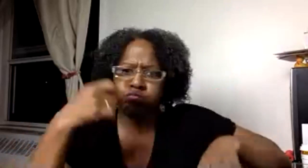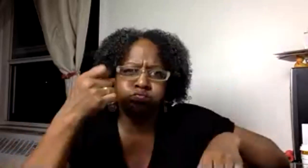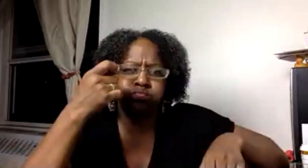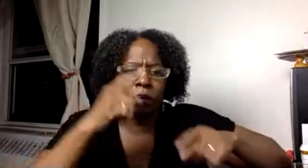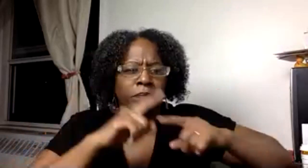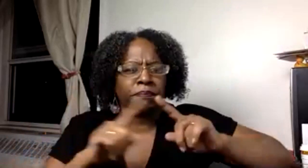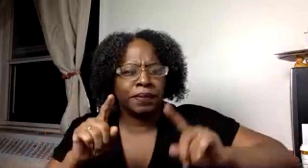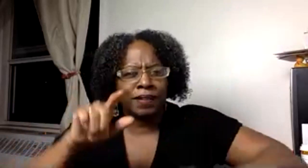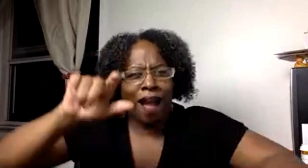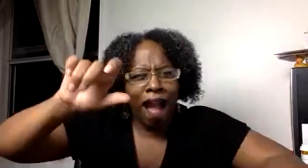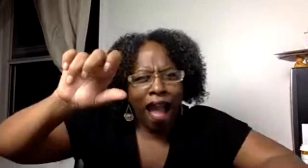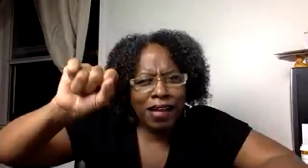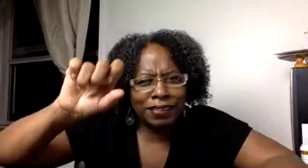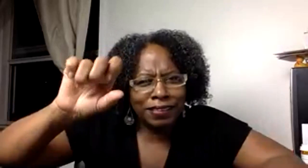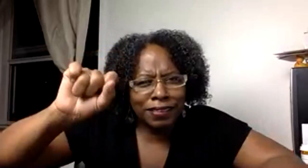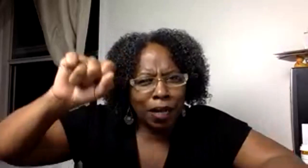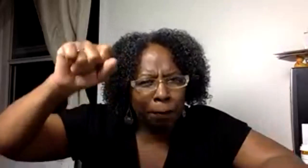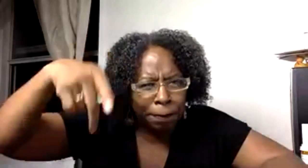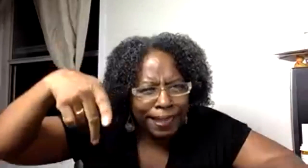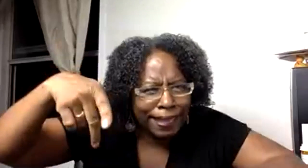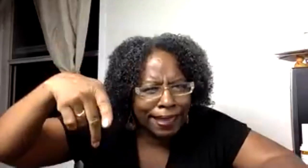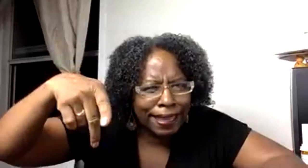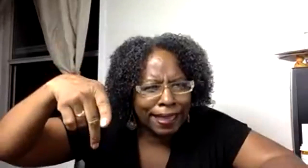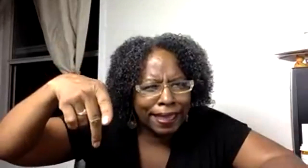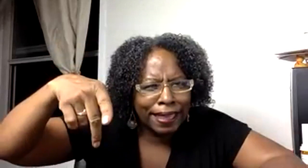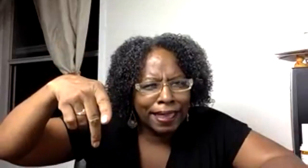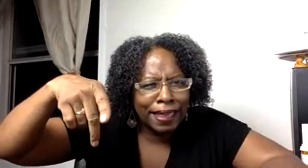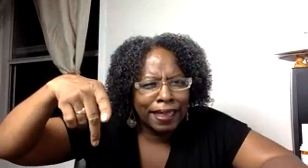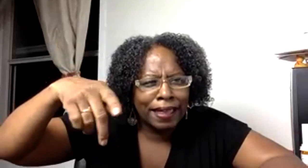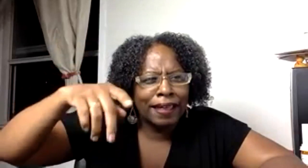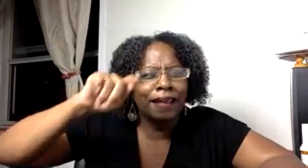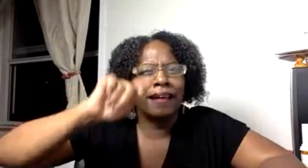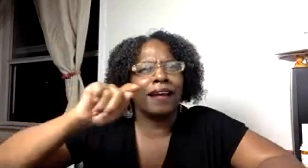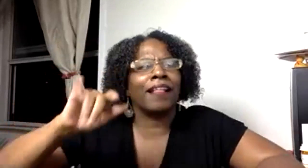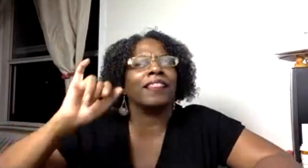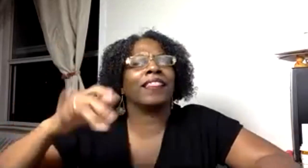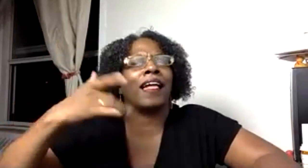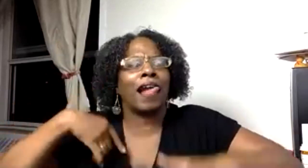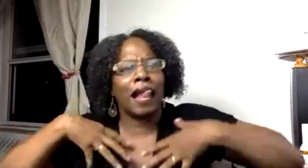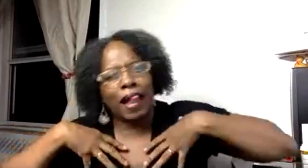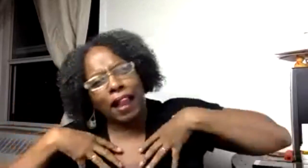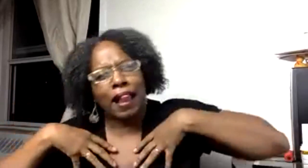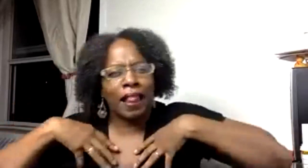you're working, to prove that, yeah, this is happening. But for SSPs, that's